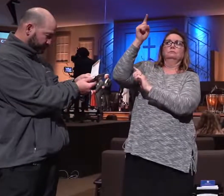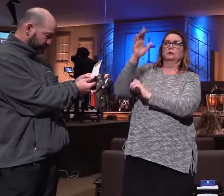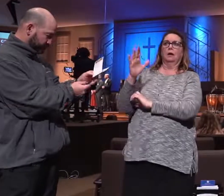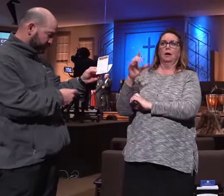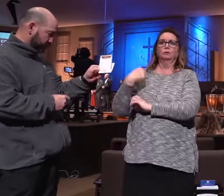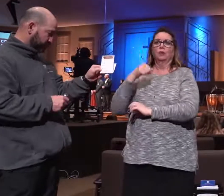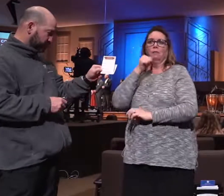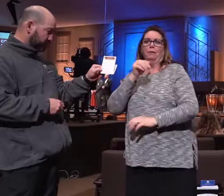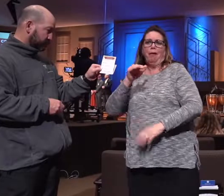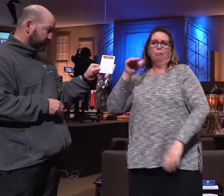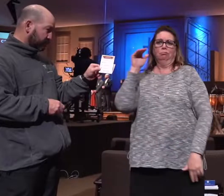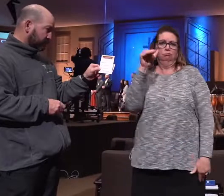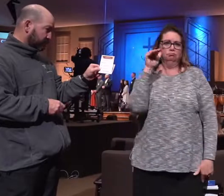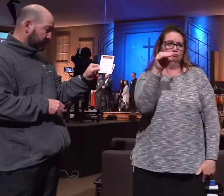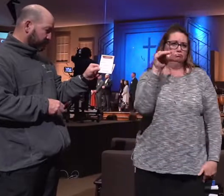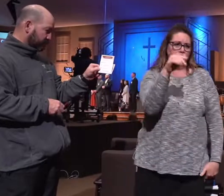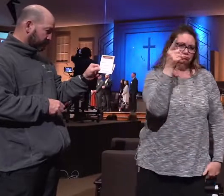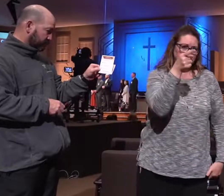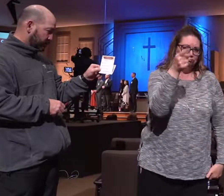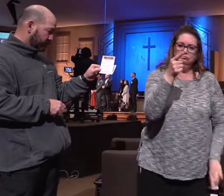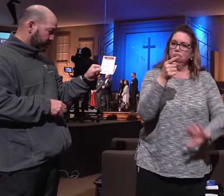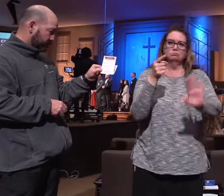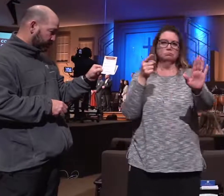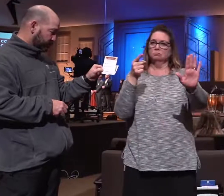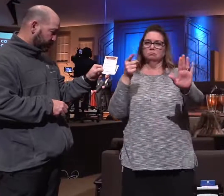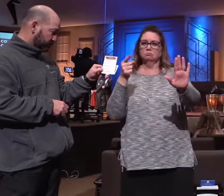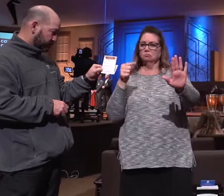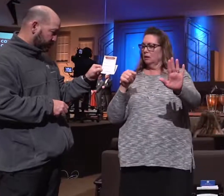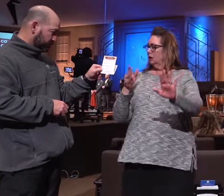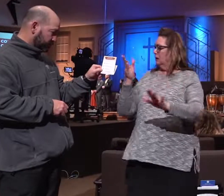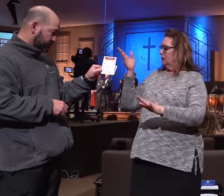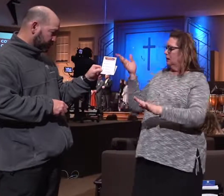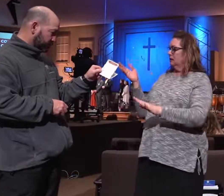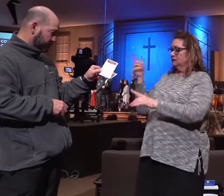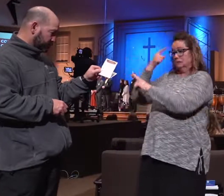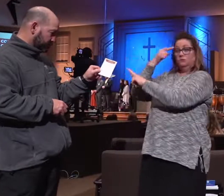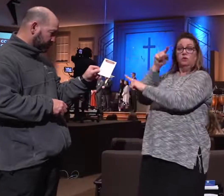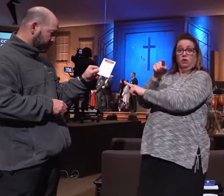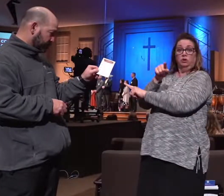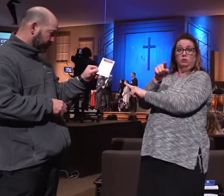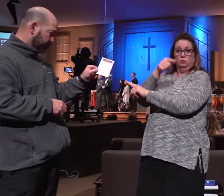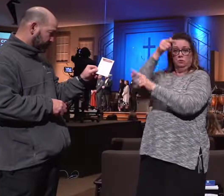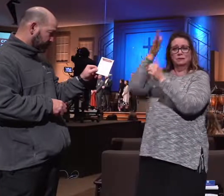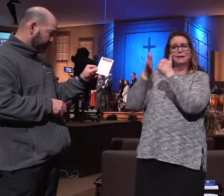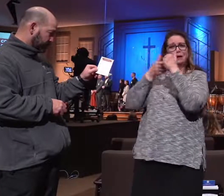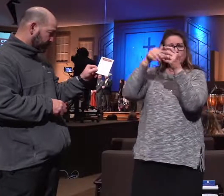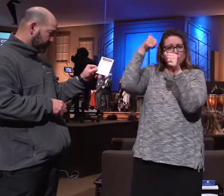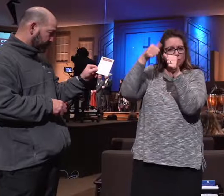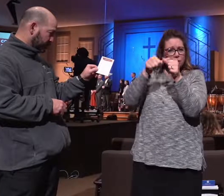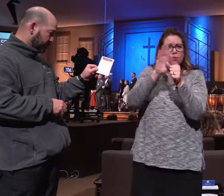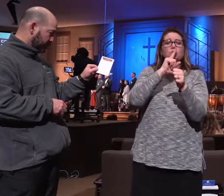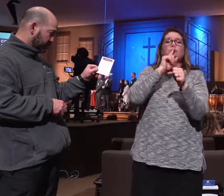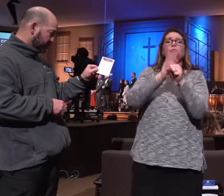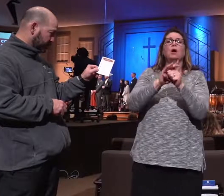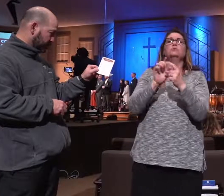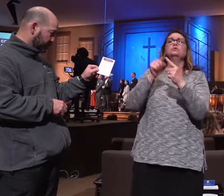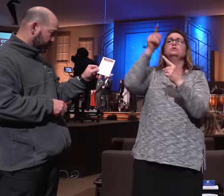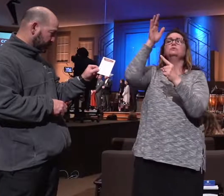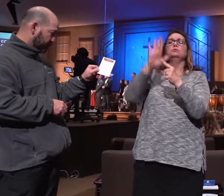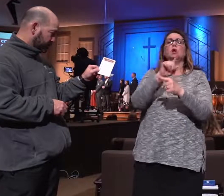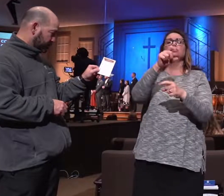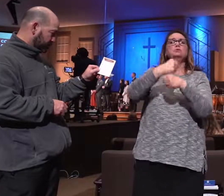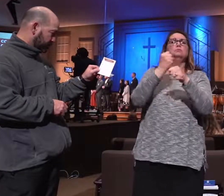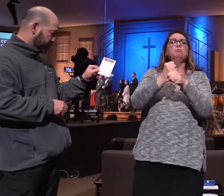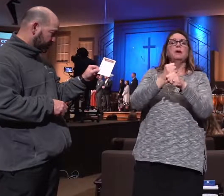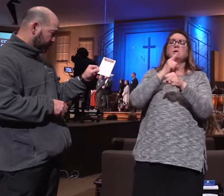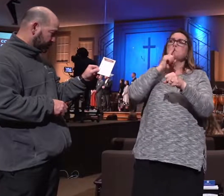is about you just thinking about your stewardship. Just like you made a commitment when you buy a house or when you do something of this nature, we're committing to the Lord.